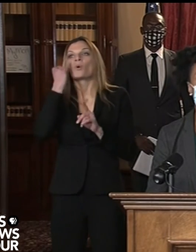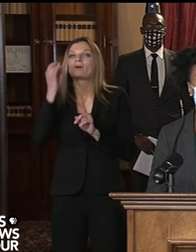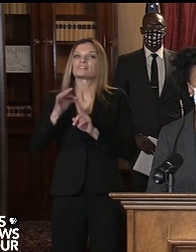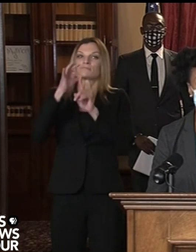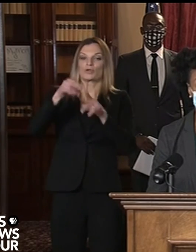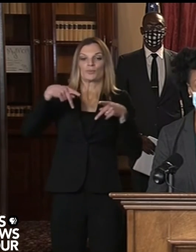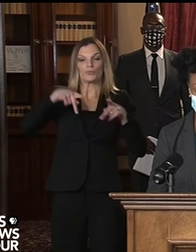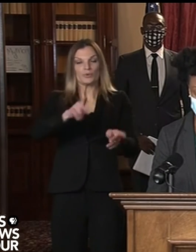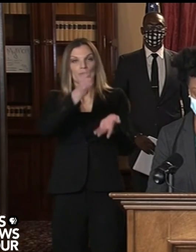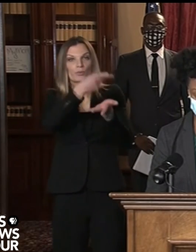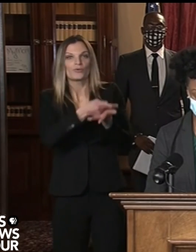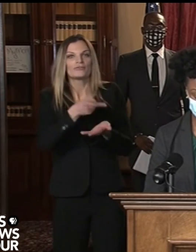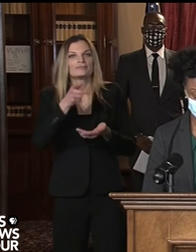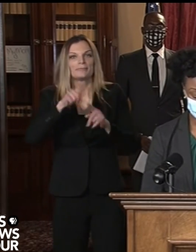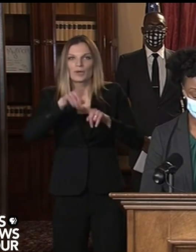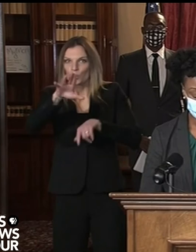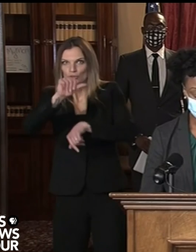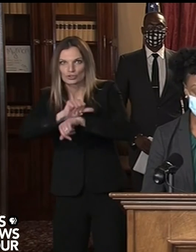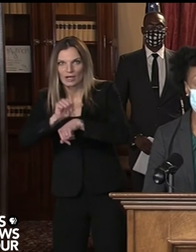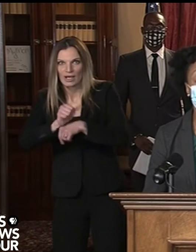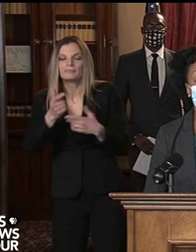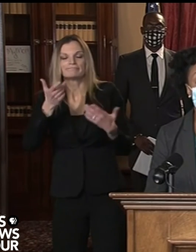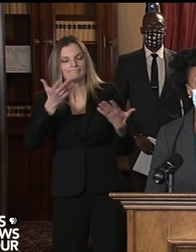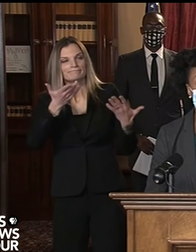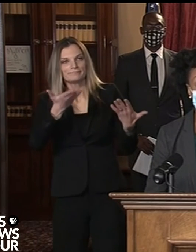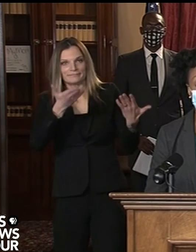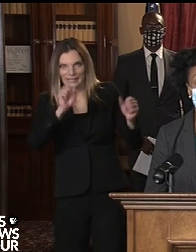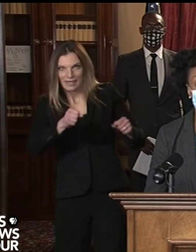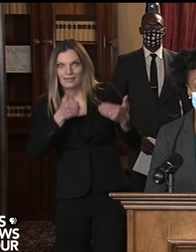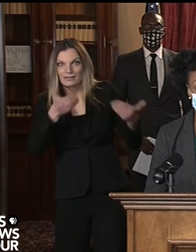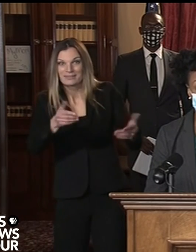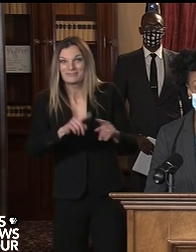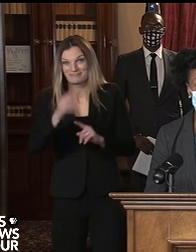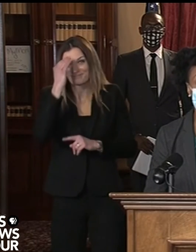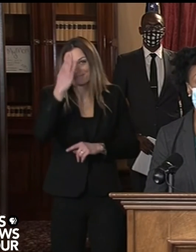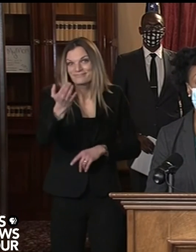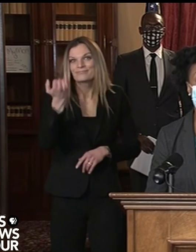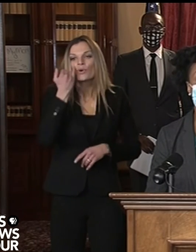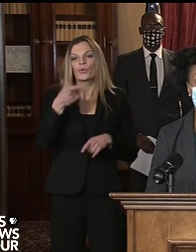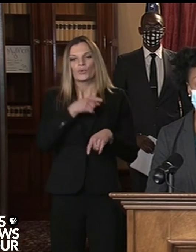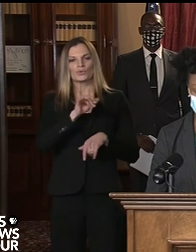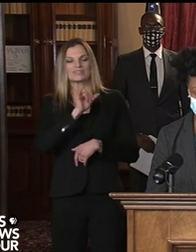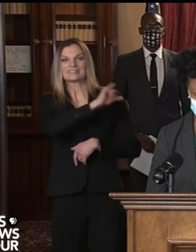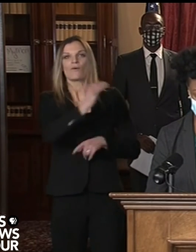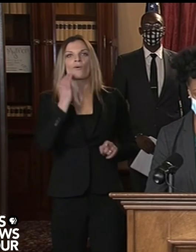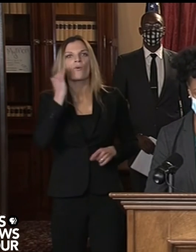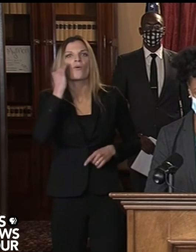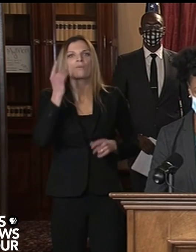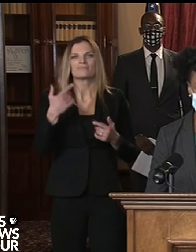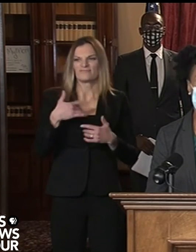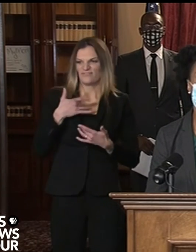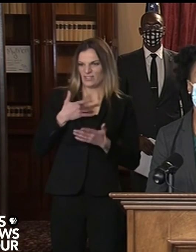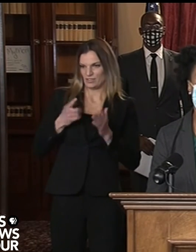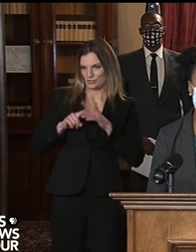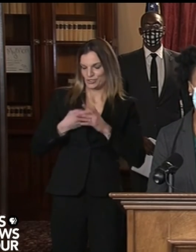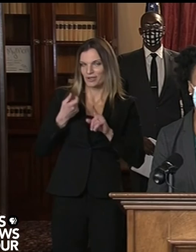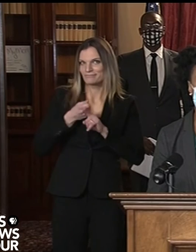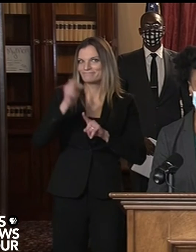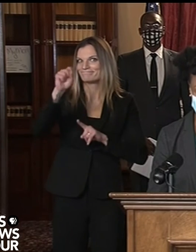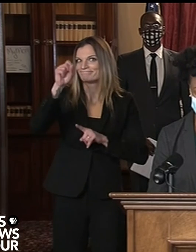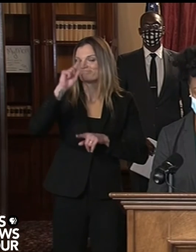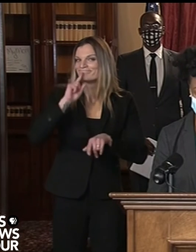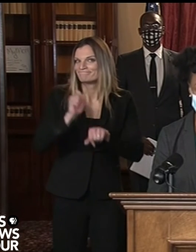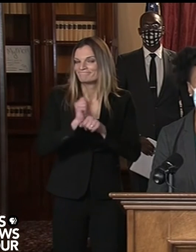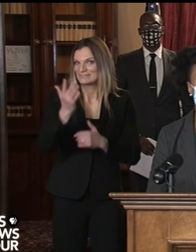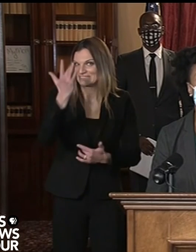permission based on your job. If you are in quarantine and you develop symptoms, please do get a test. There are hundreds